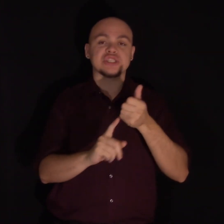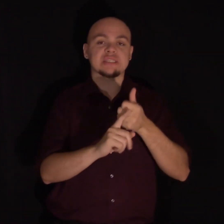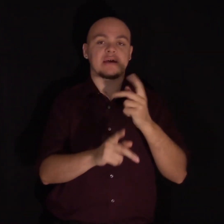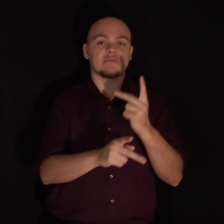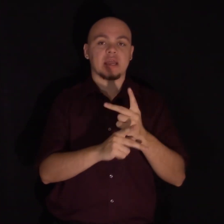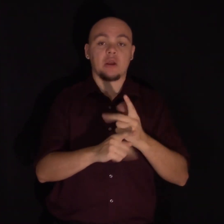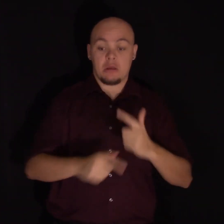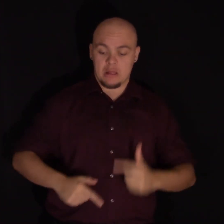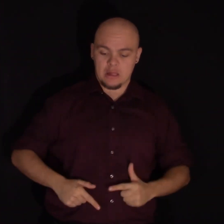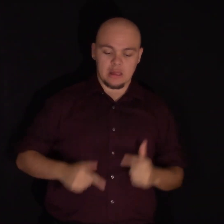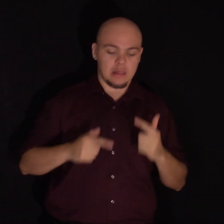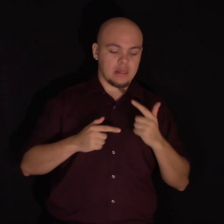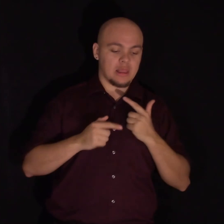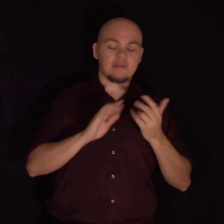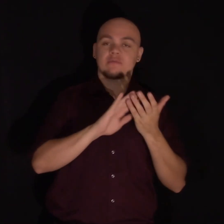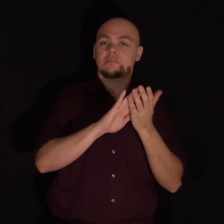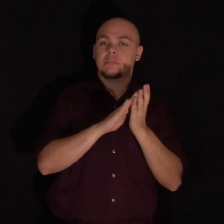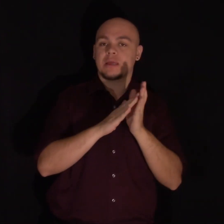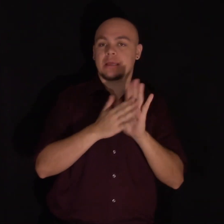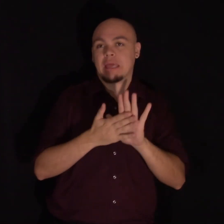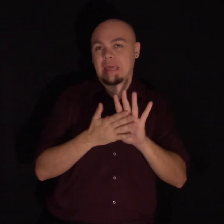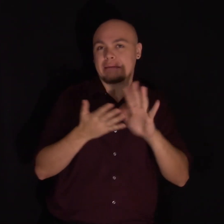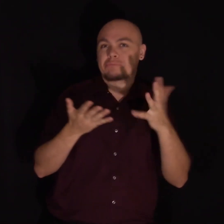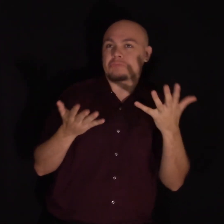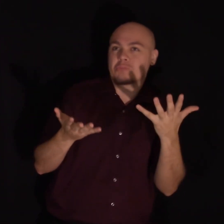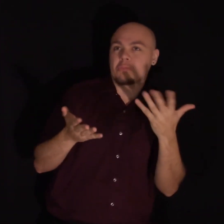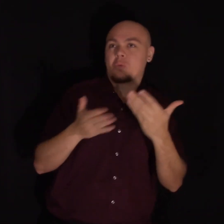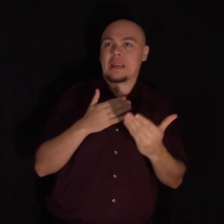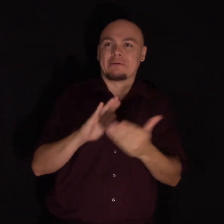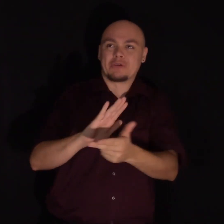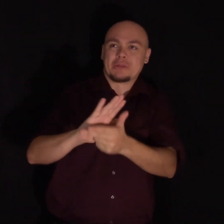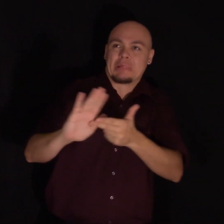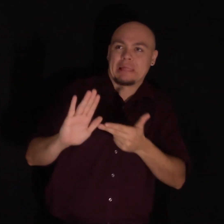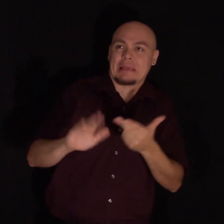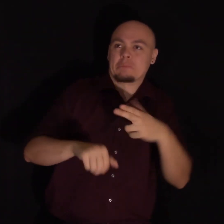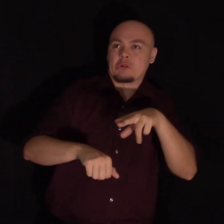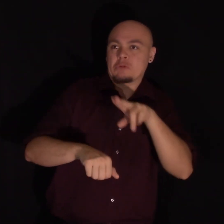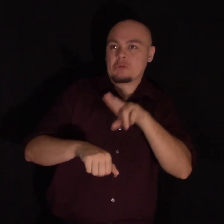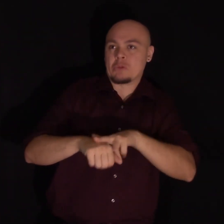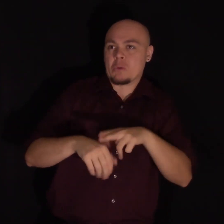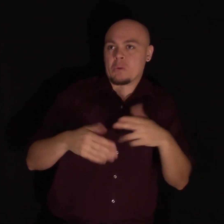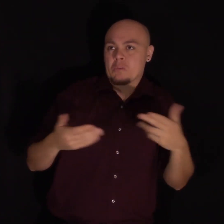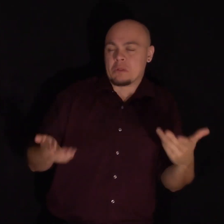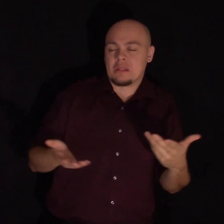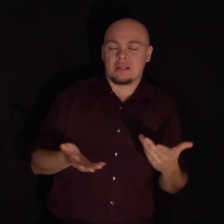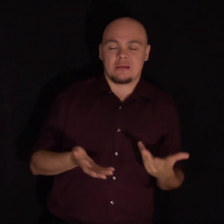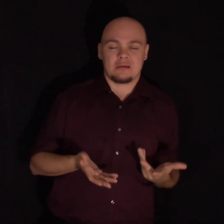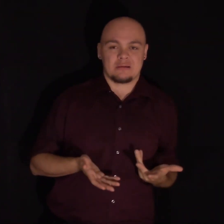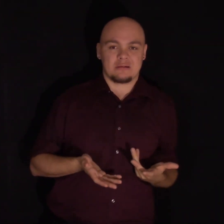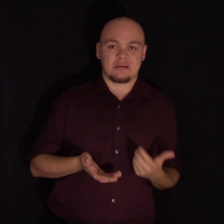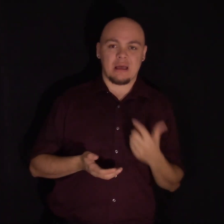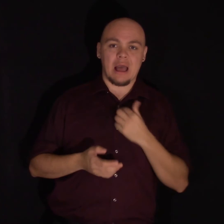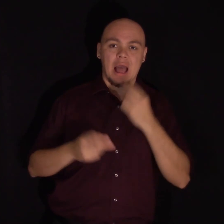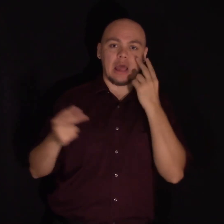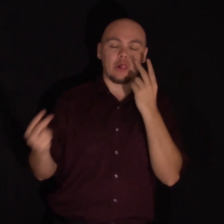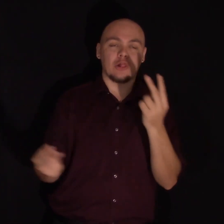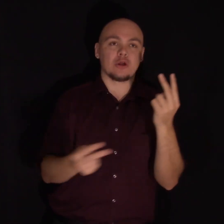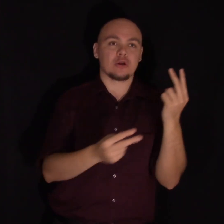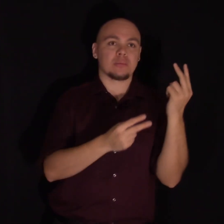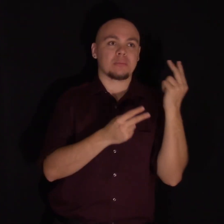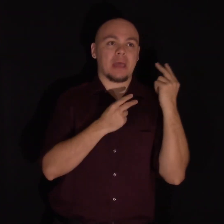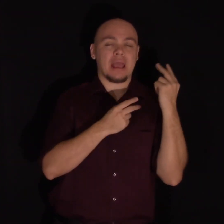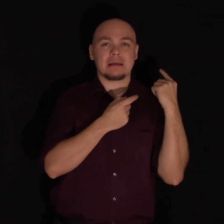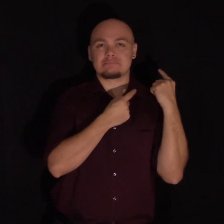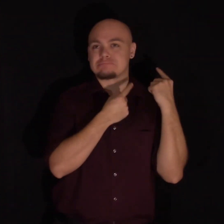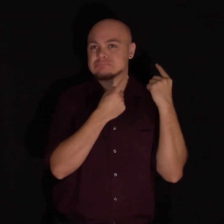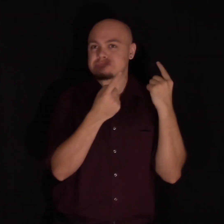eventually returned to whatever could be thought of as normal under the circumstances. When I look back on all that had happened, I